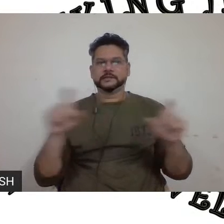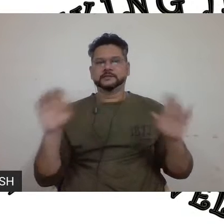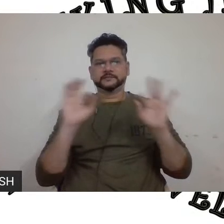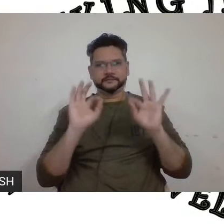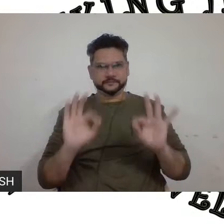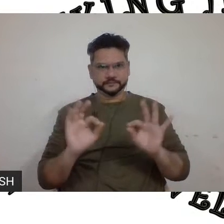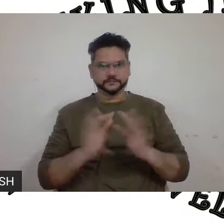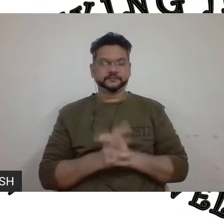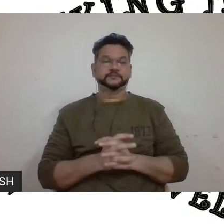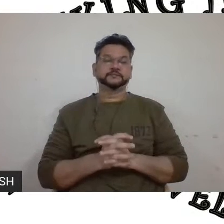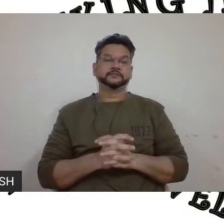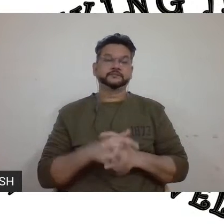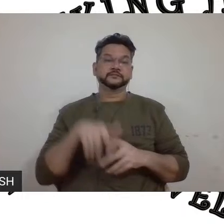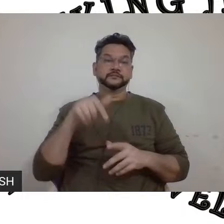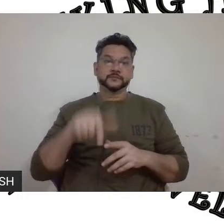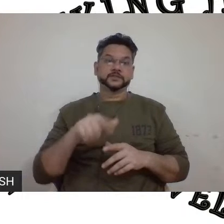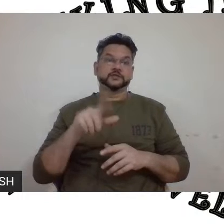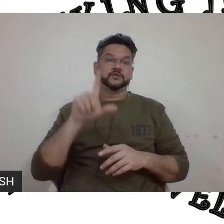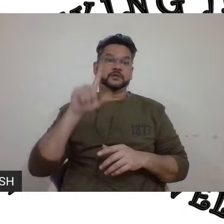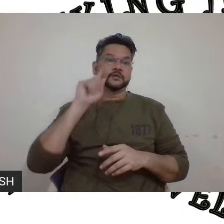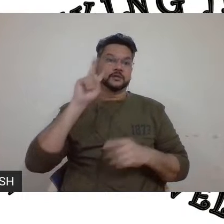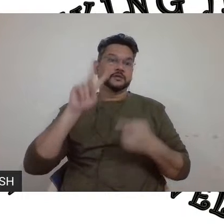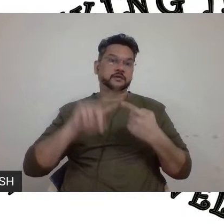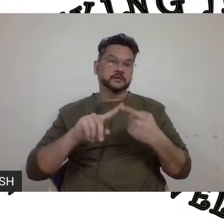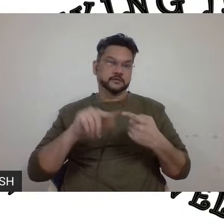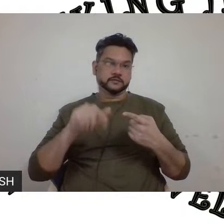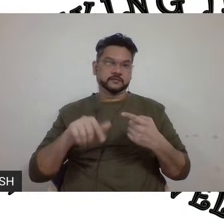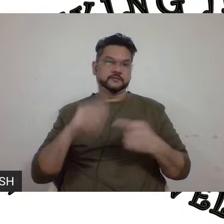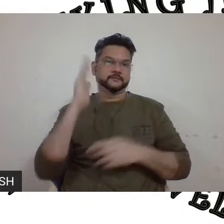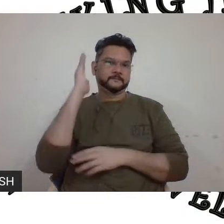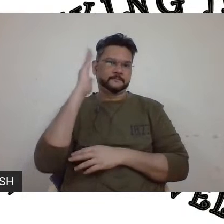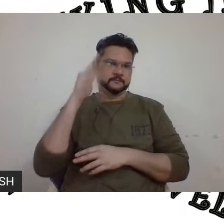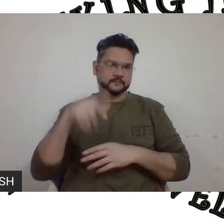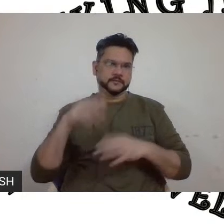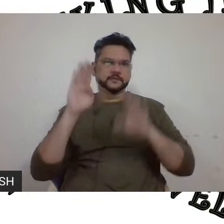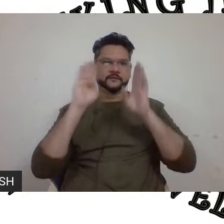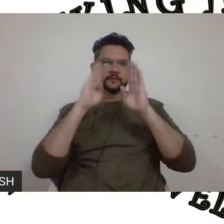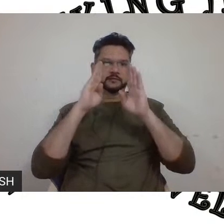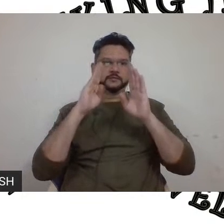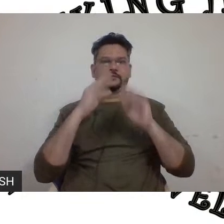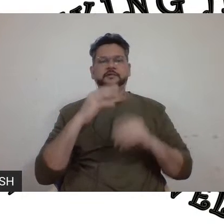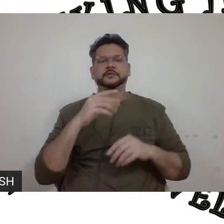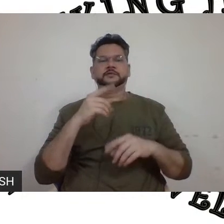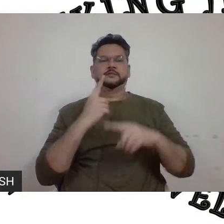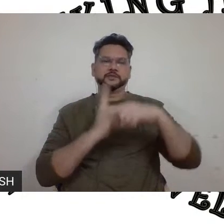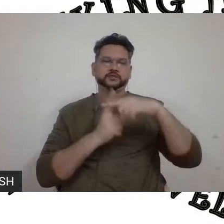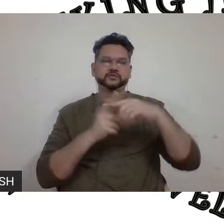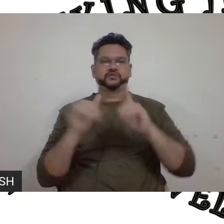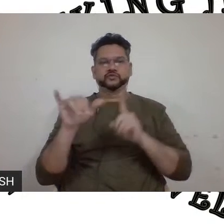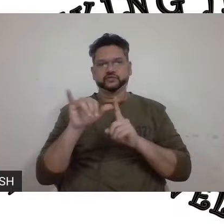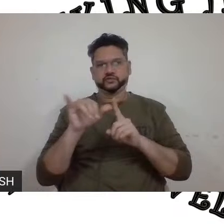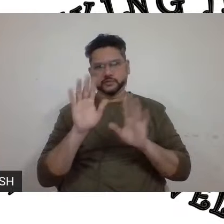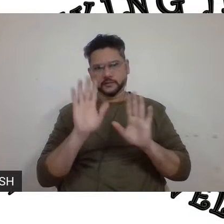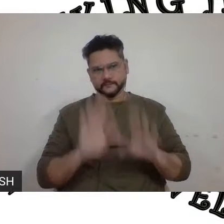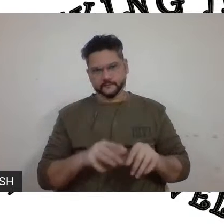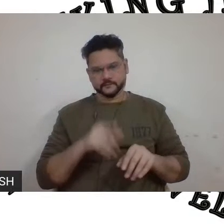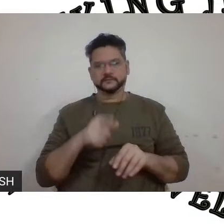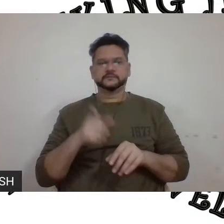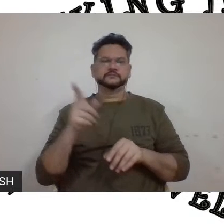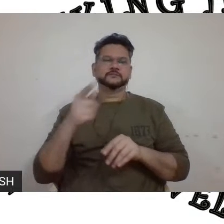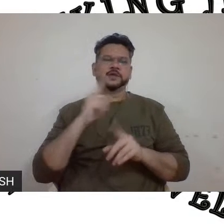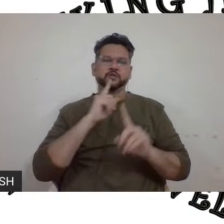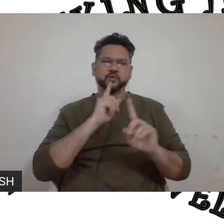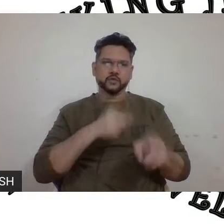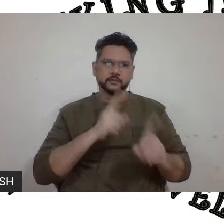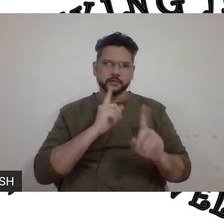You are watching live this webinar on Facebook and YouTube. You can drop your questions in comment